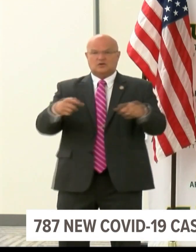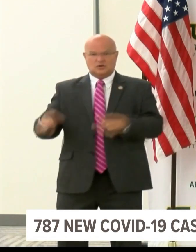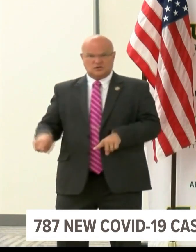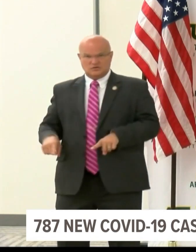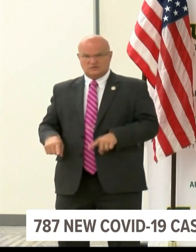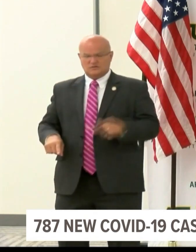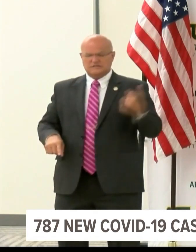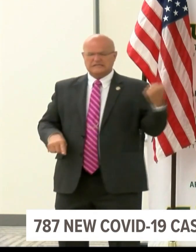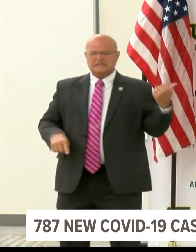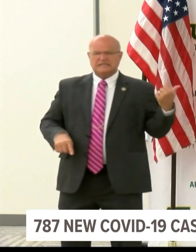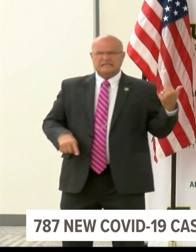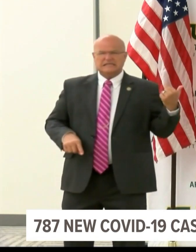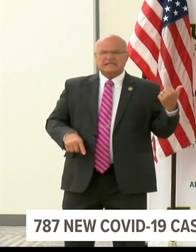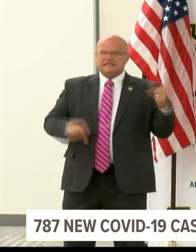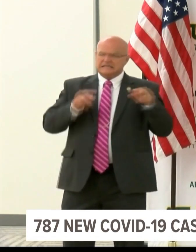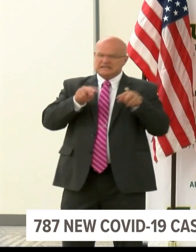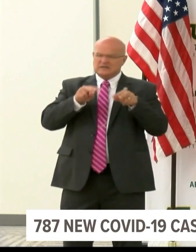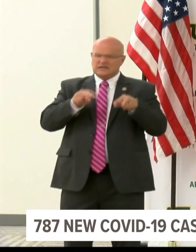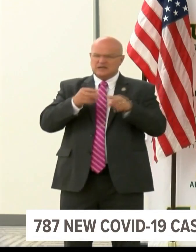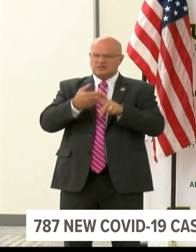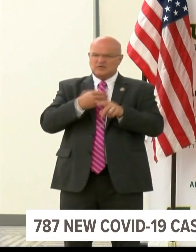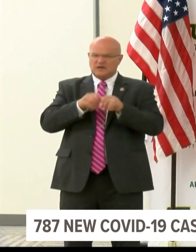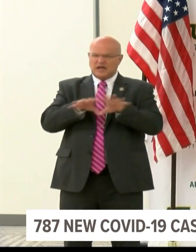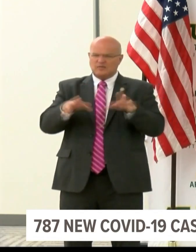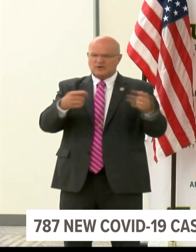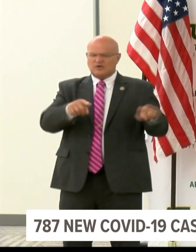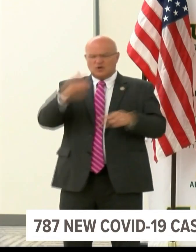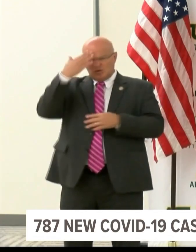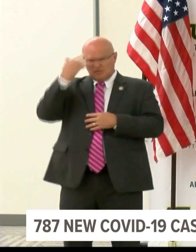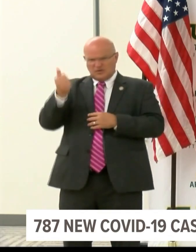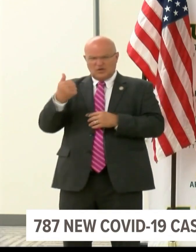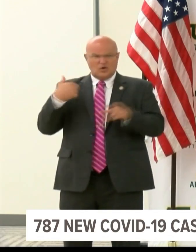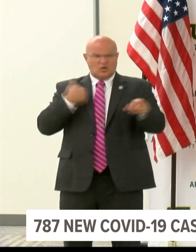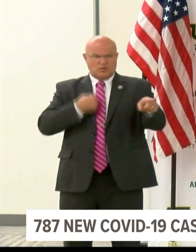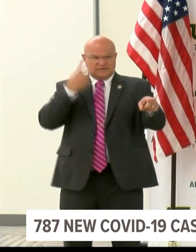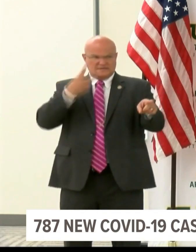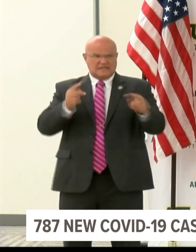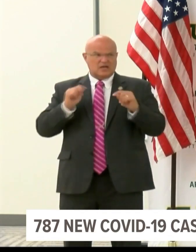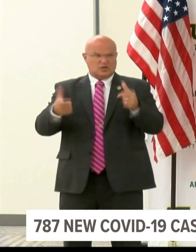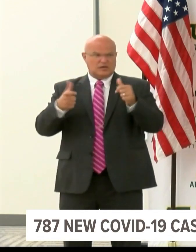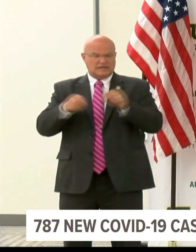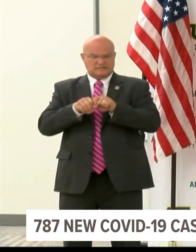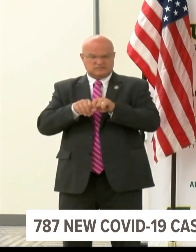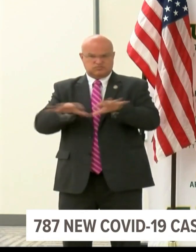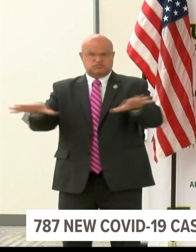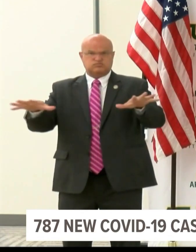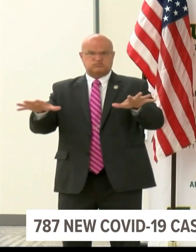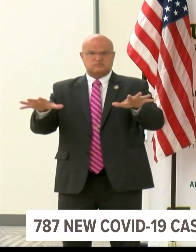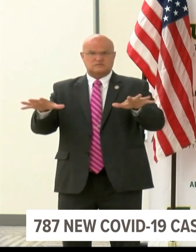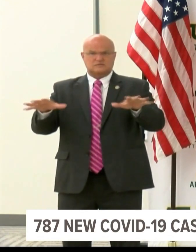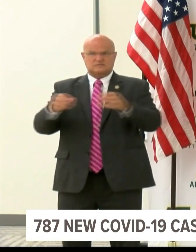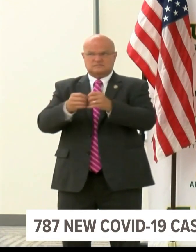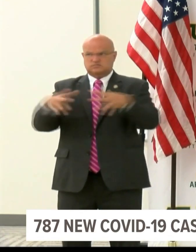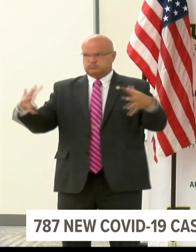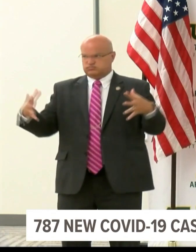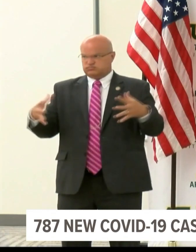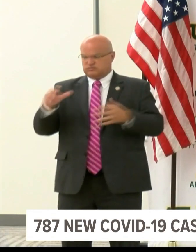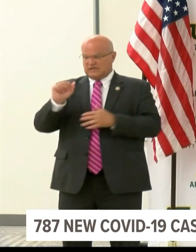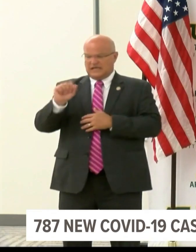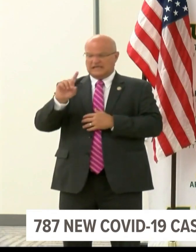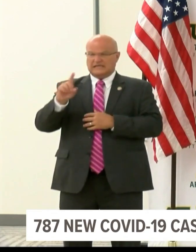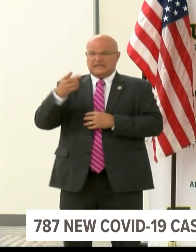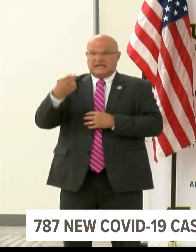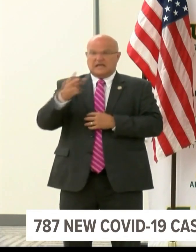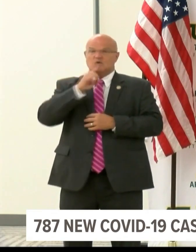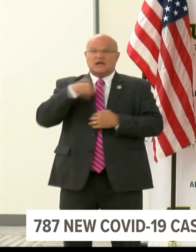To keep tabs on that before an outbreak occurs. Yeah, because we've seen how quickly an outbreak can kind of explode. Does ADH